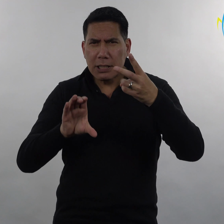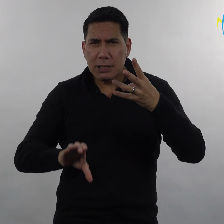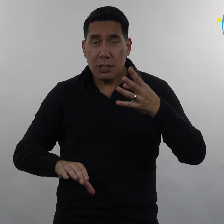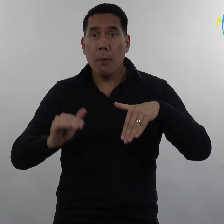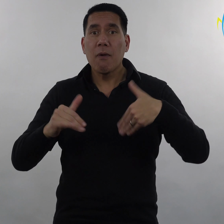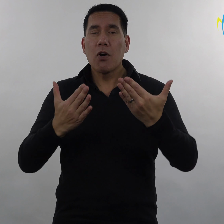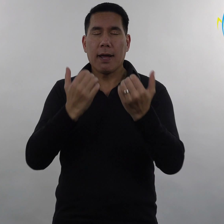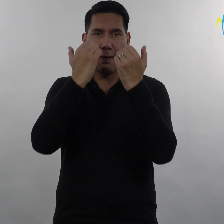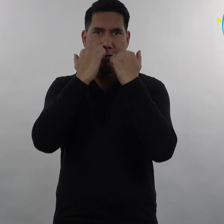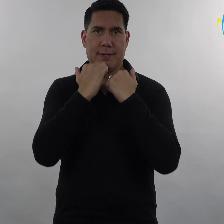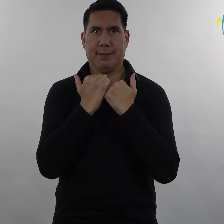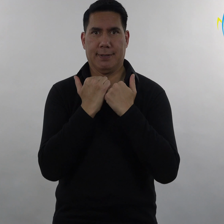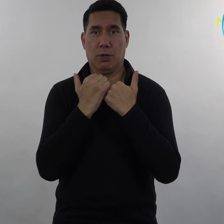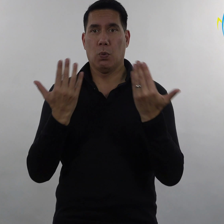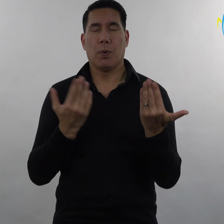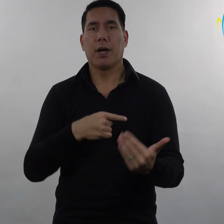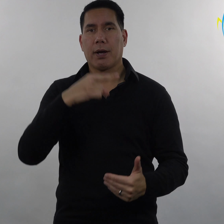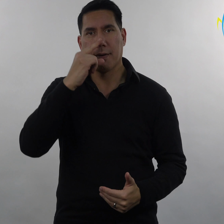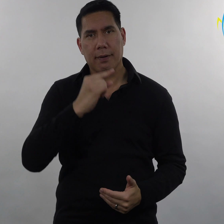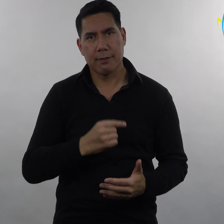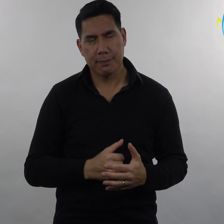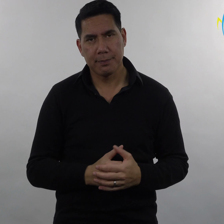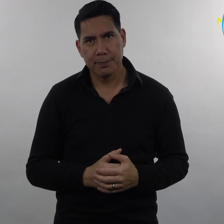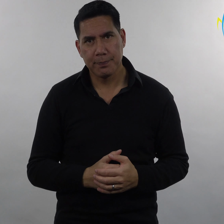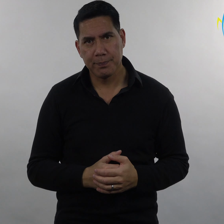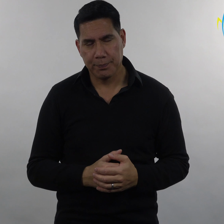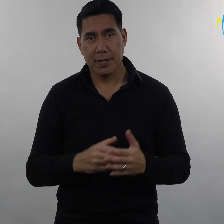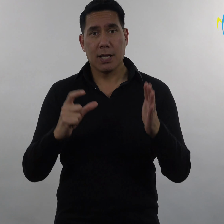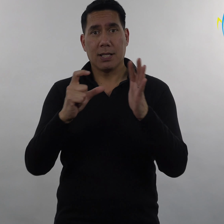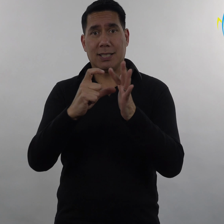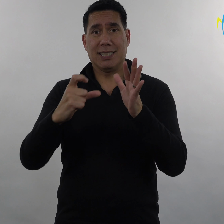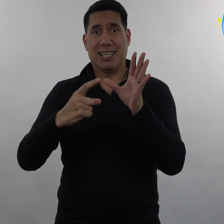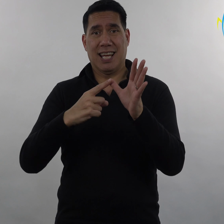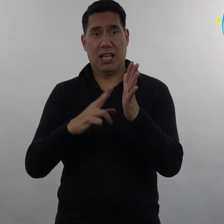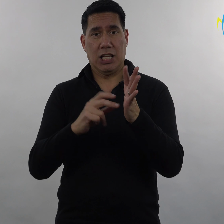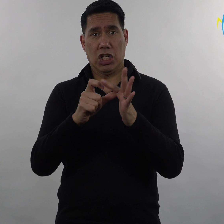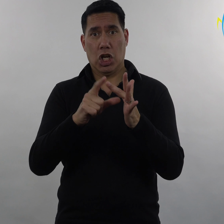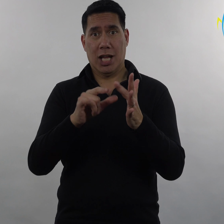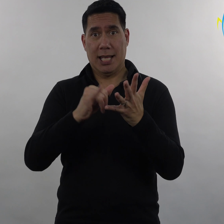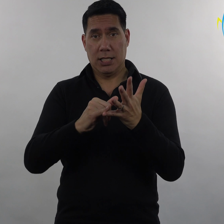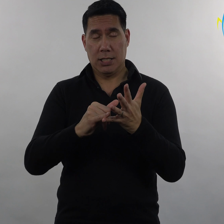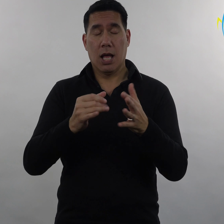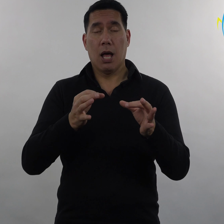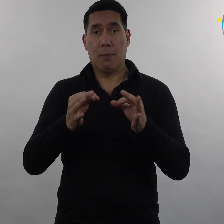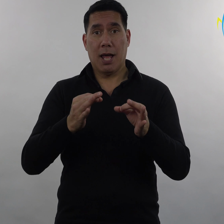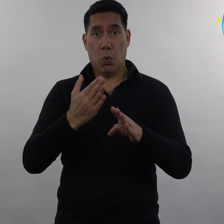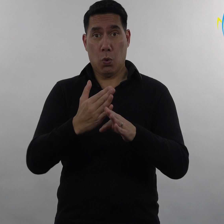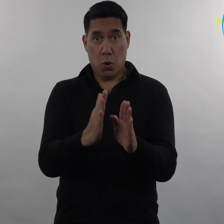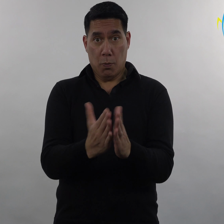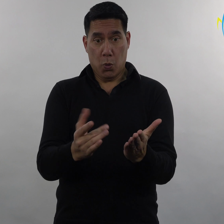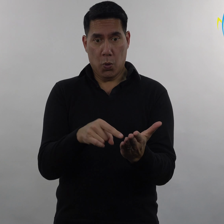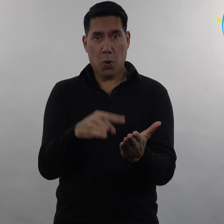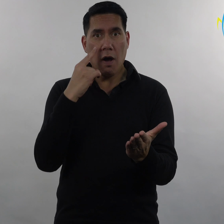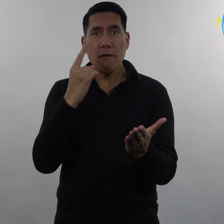evidence to support this information wherever possible. In the DCA NDIS planning workbook, you can find